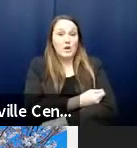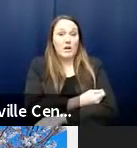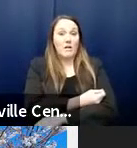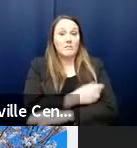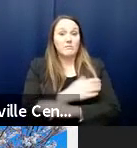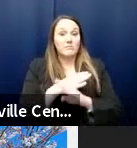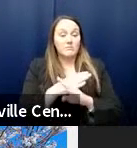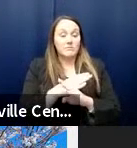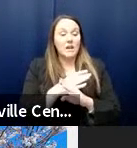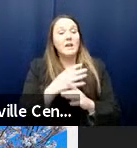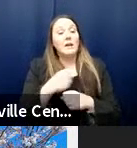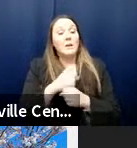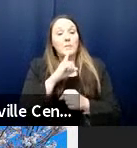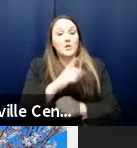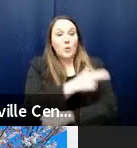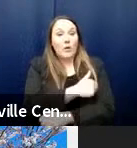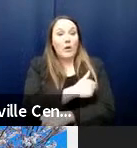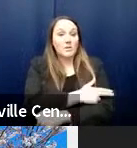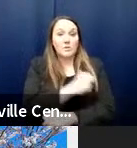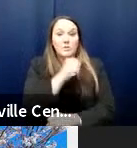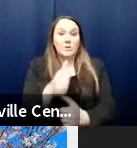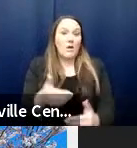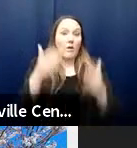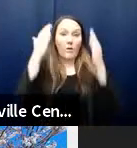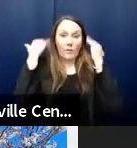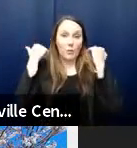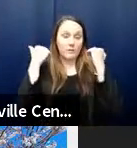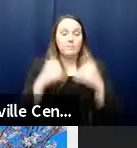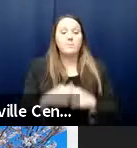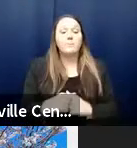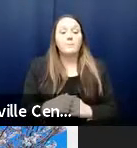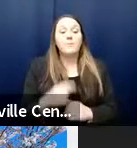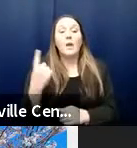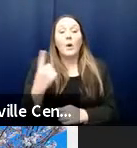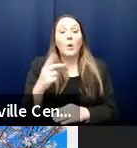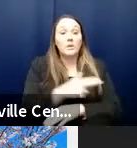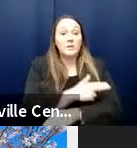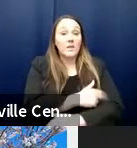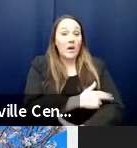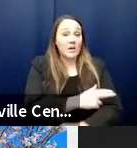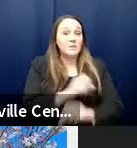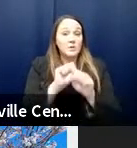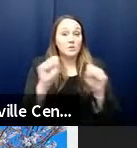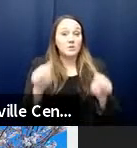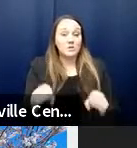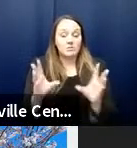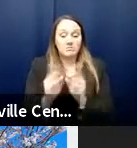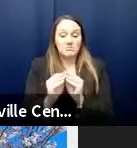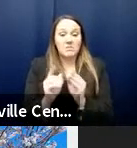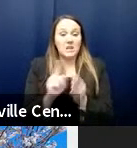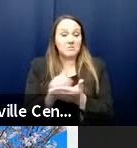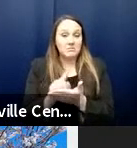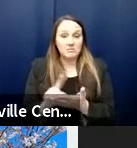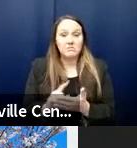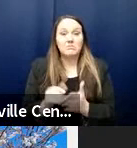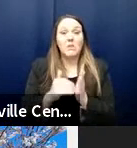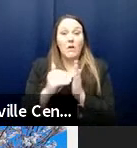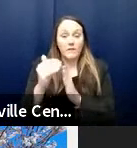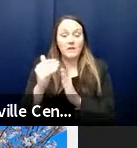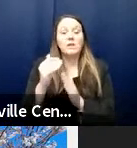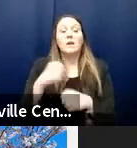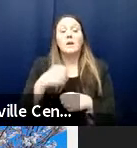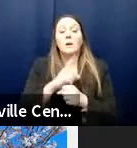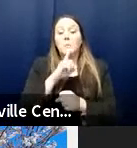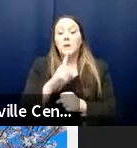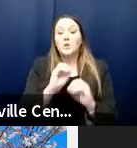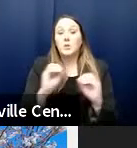our hospitals aren't overburdened. As always, the hospital systems continue to meet routinely, work together to ensure that no system